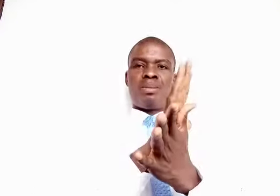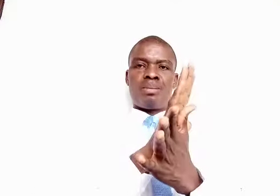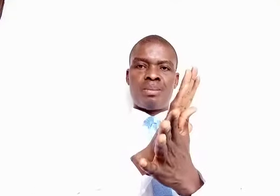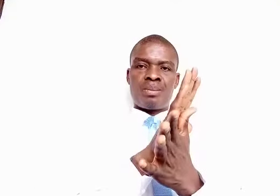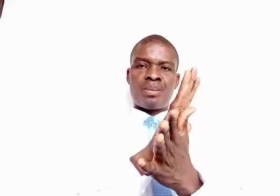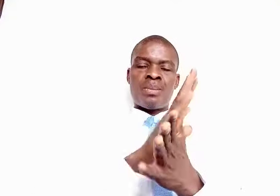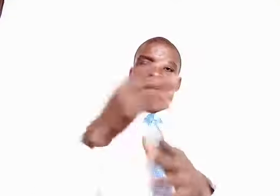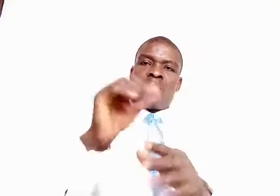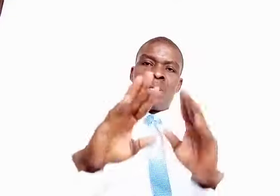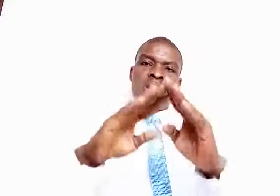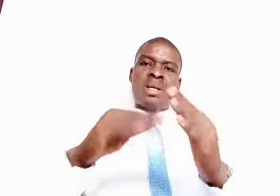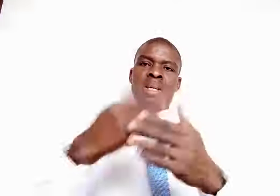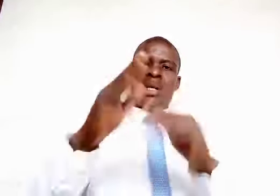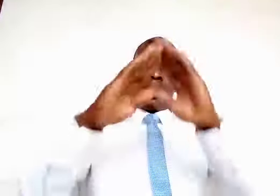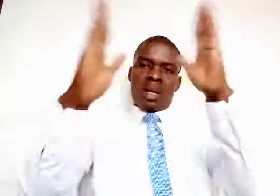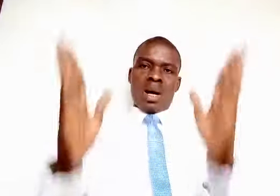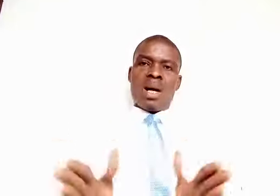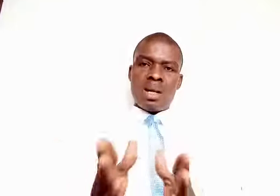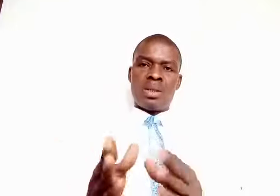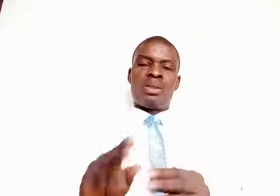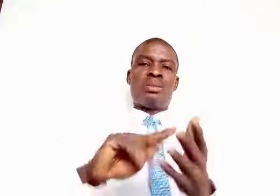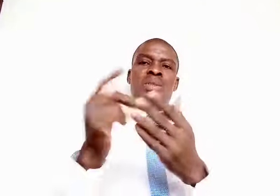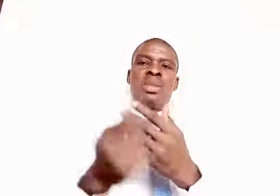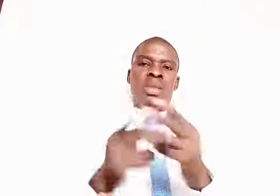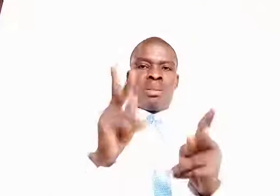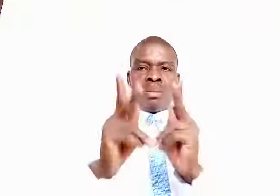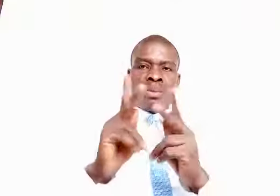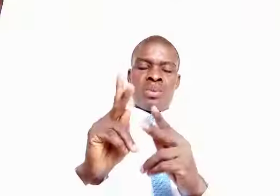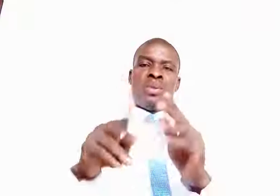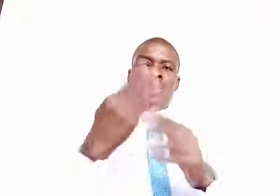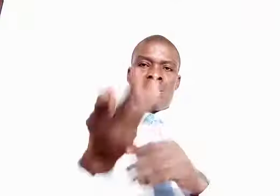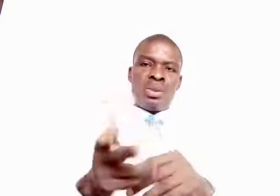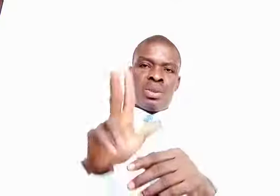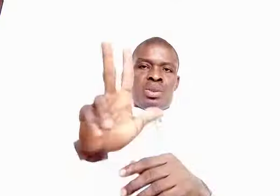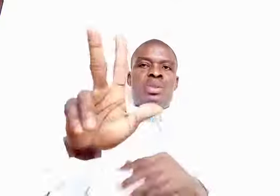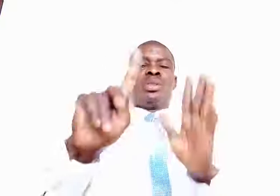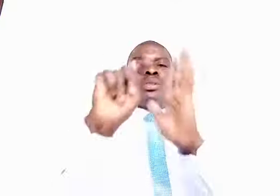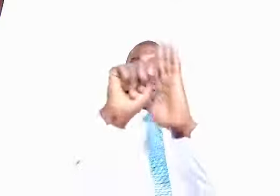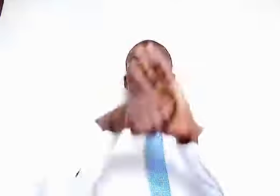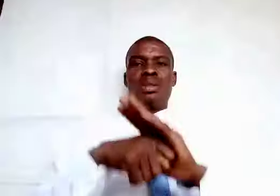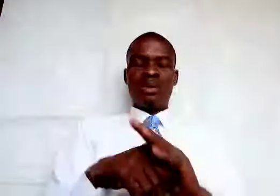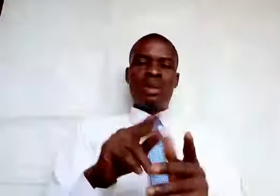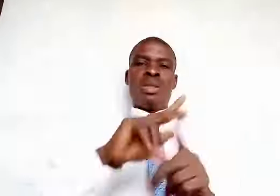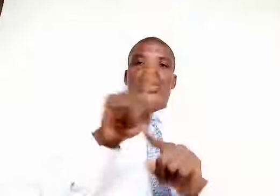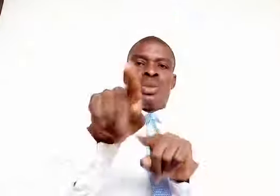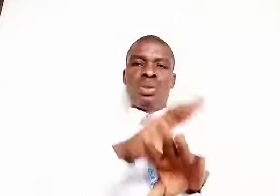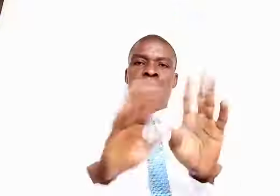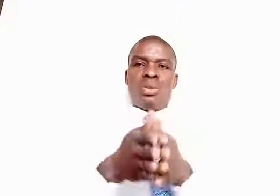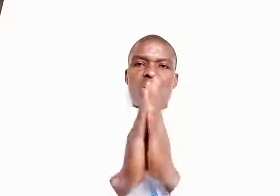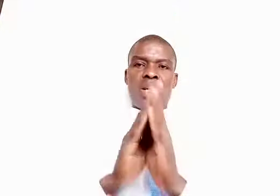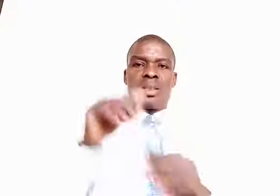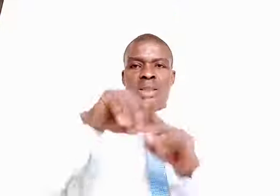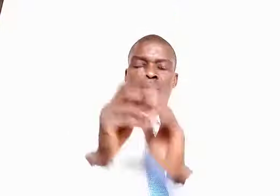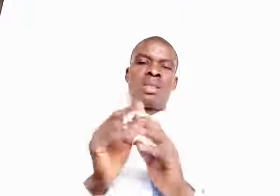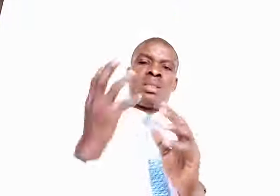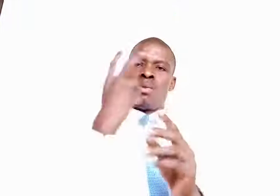The House Budget Committee hammered at the Treasury Secretary for 3 hours. You don't ask in horror, what hospital was he